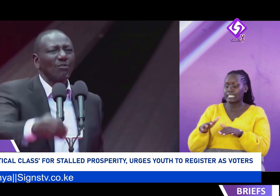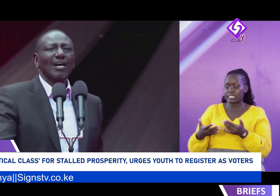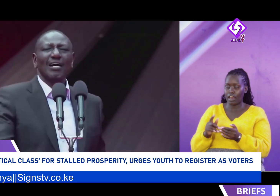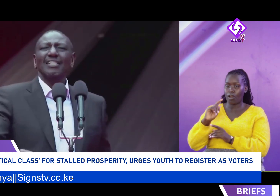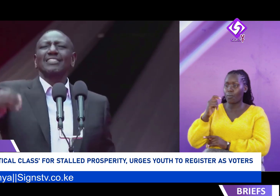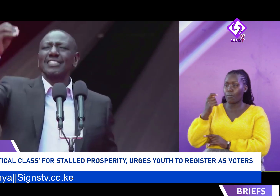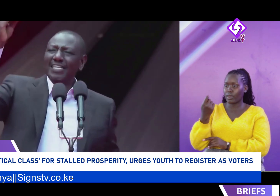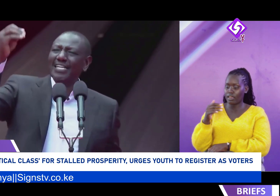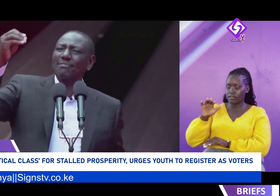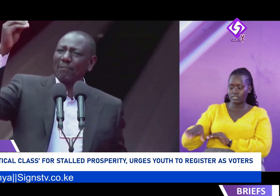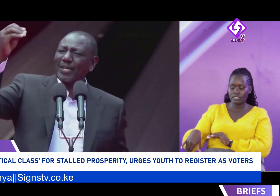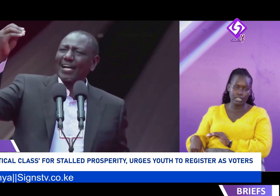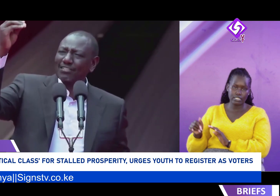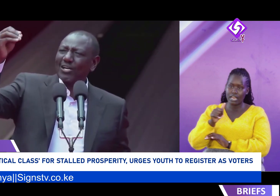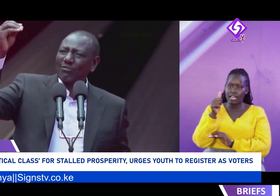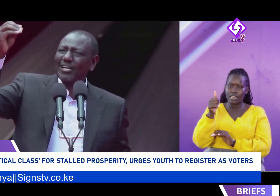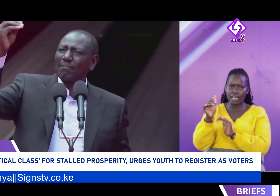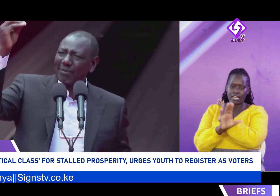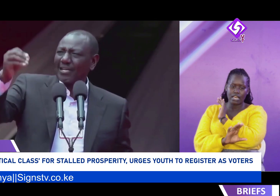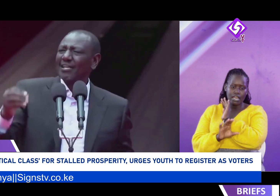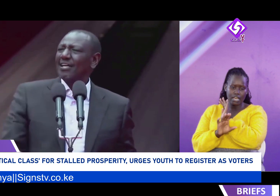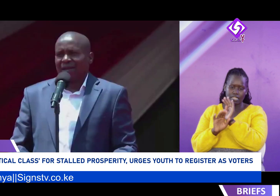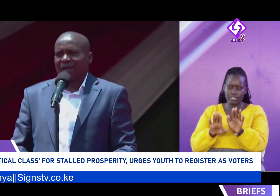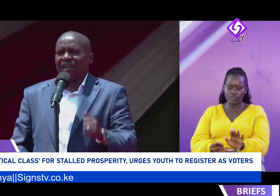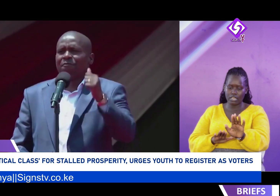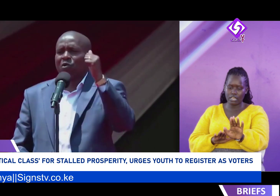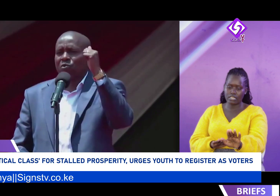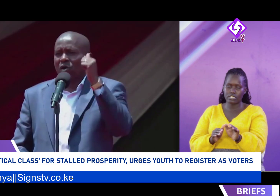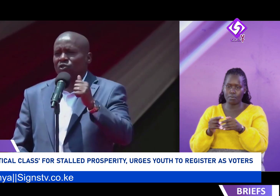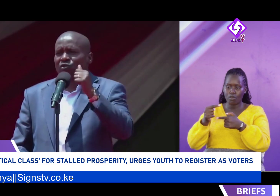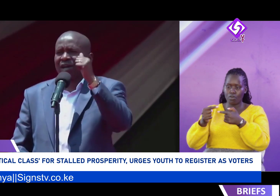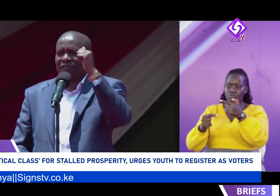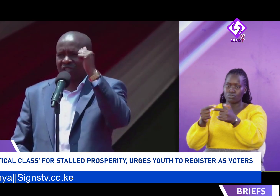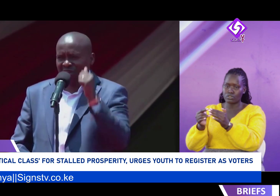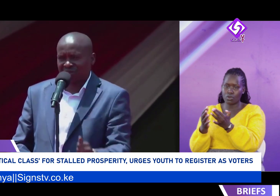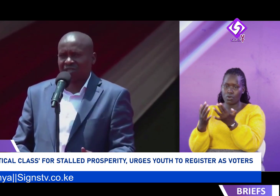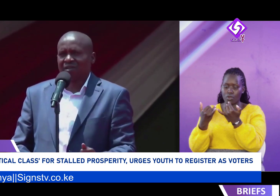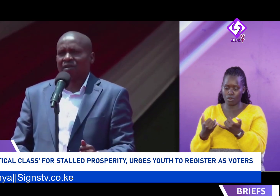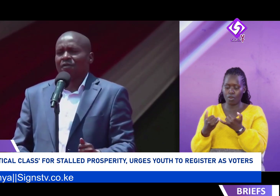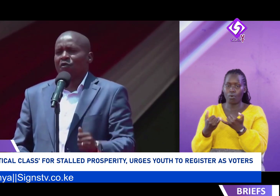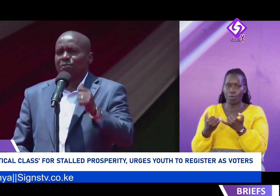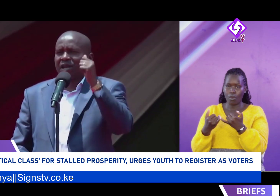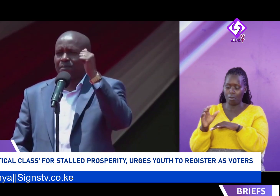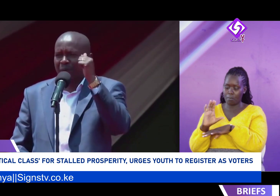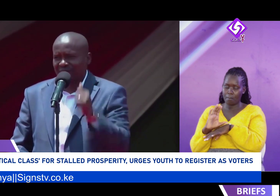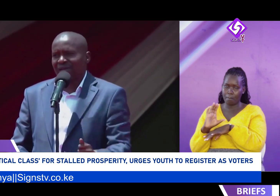imechelewa. Nchi zingine imepiga hatua ya kwenda mbele. And therefore we want to thank the church for being